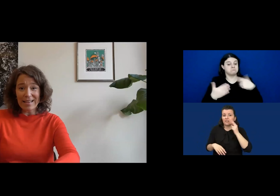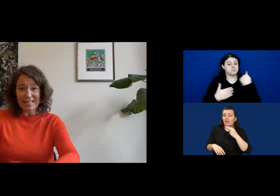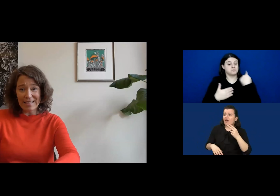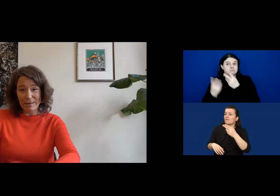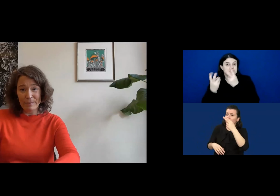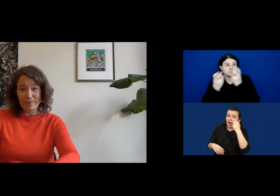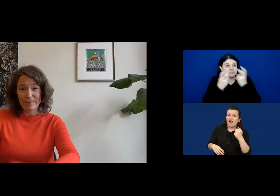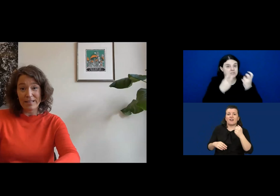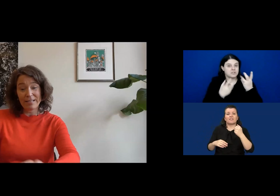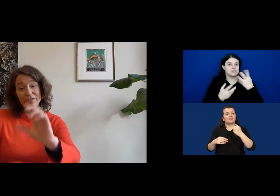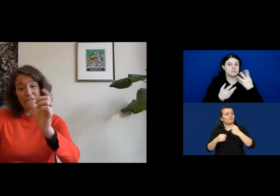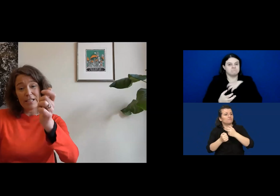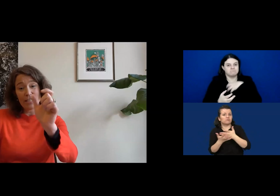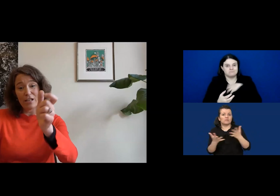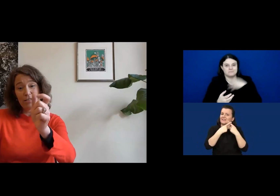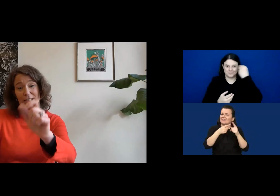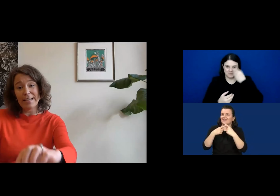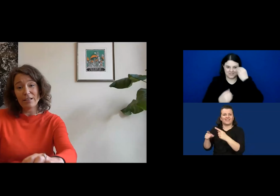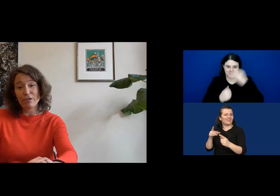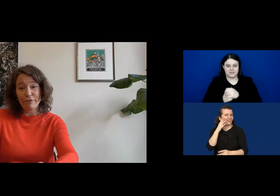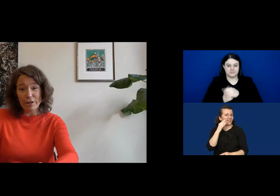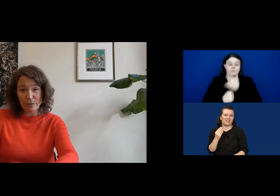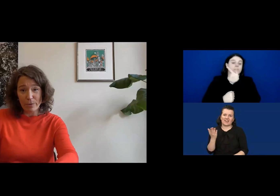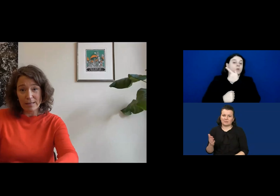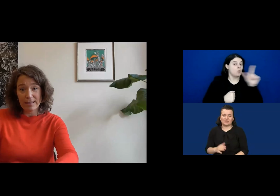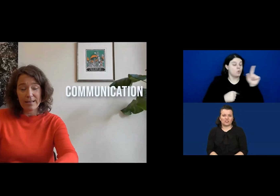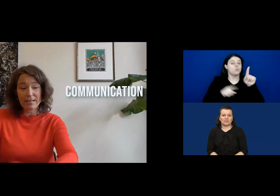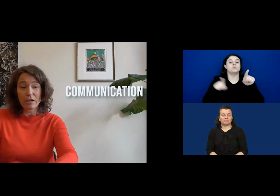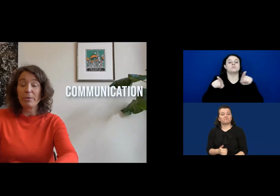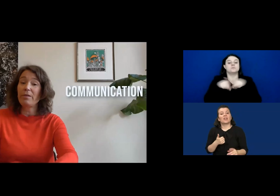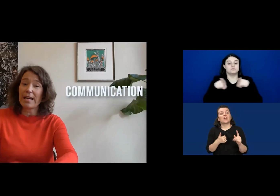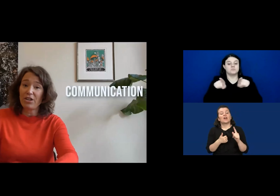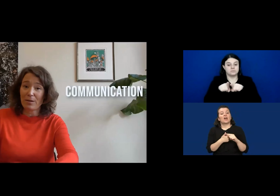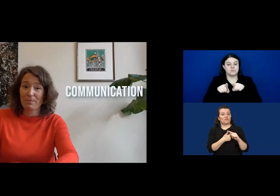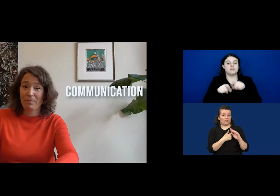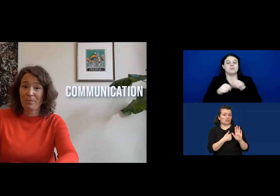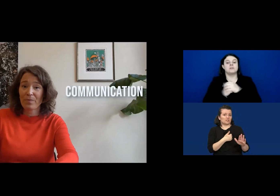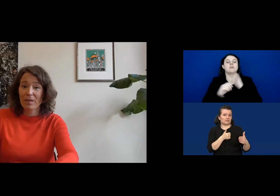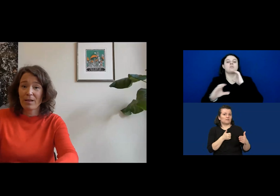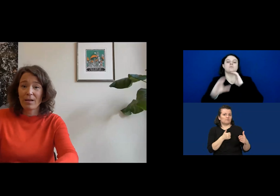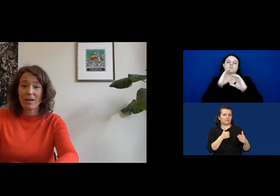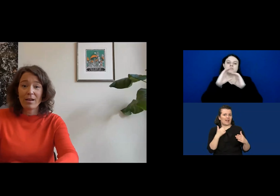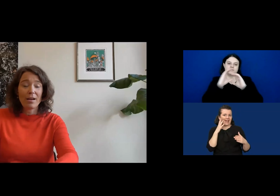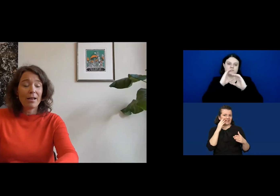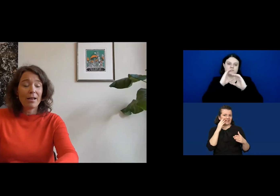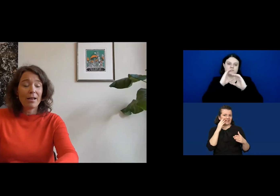Then secondly, and this is very closely linked to the first one, is communication. In